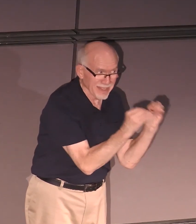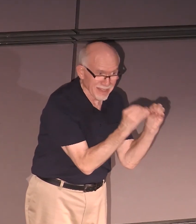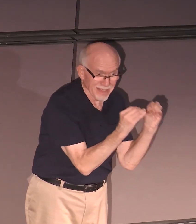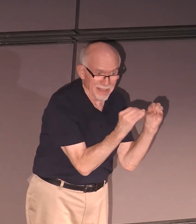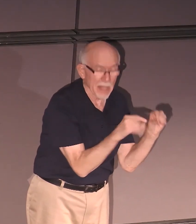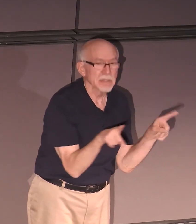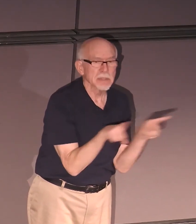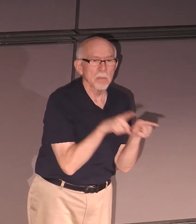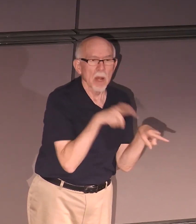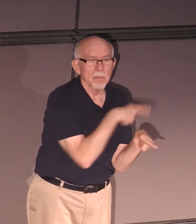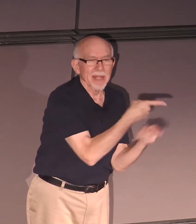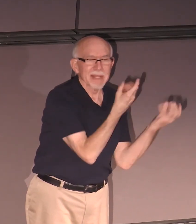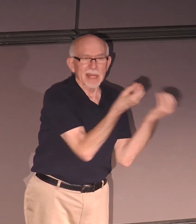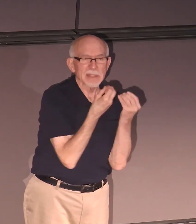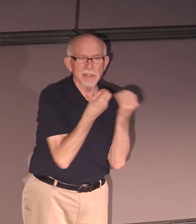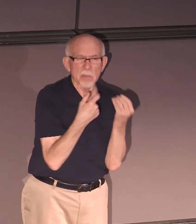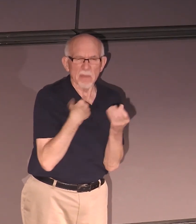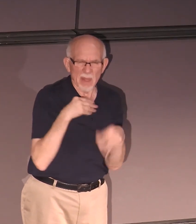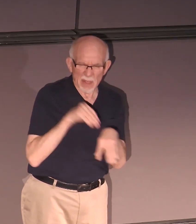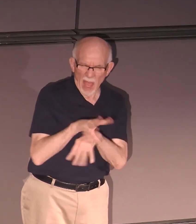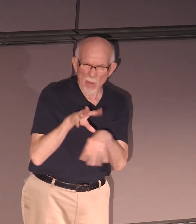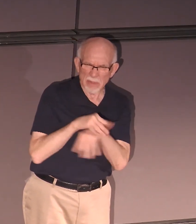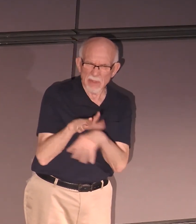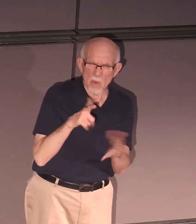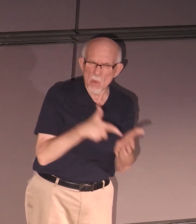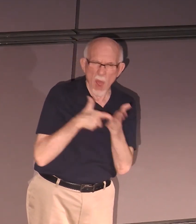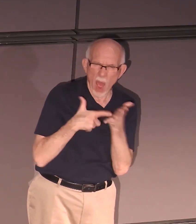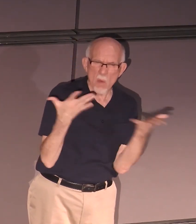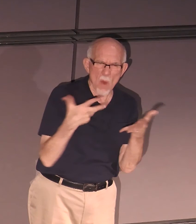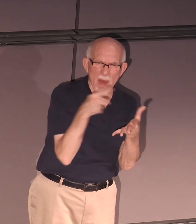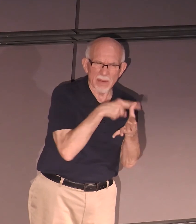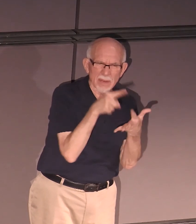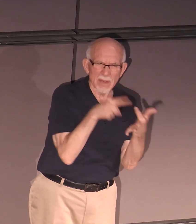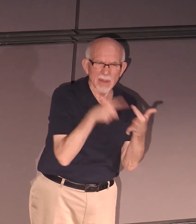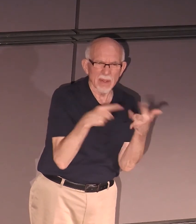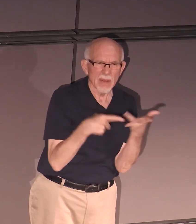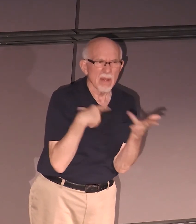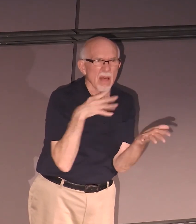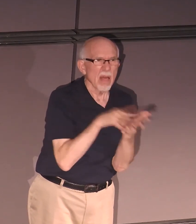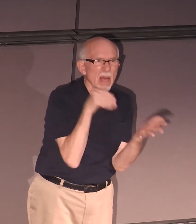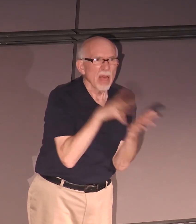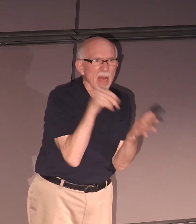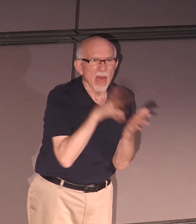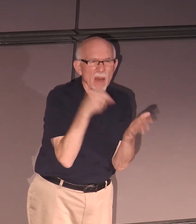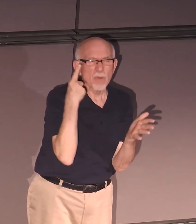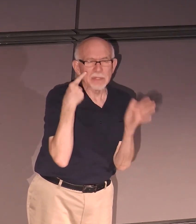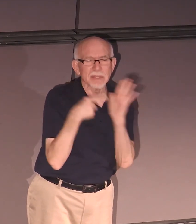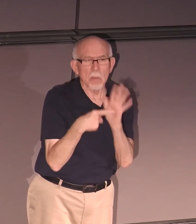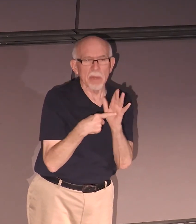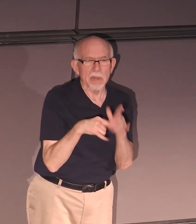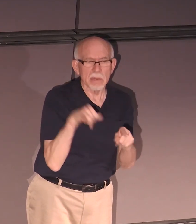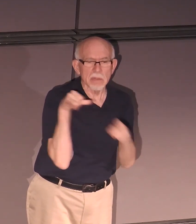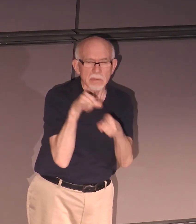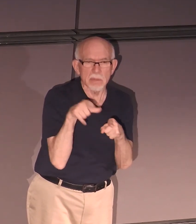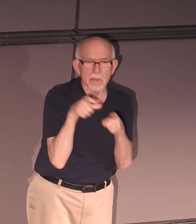new hire, didn't know any sign language, and so while I was teaching them sign, they taught me